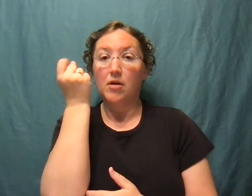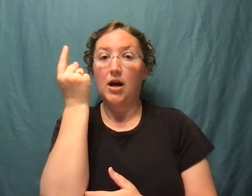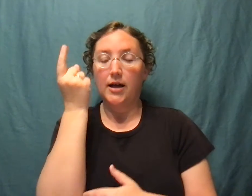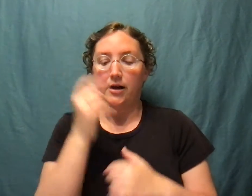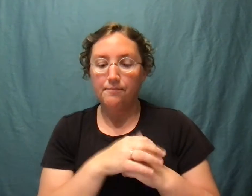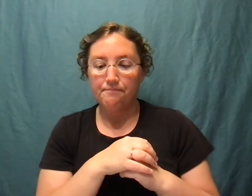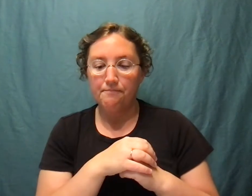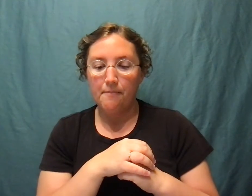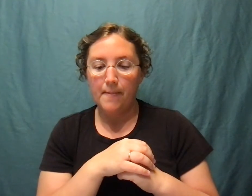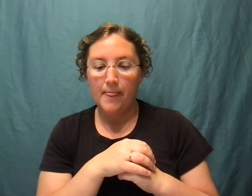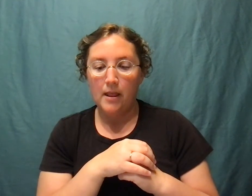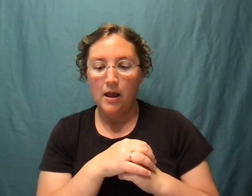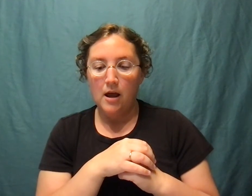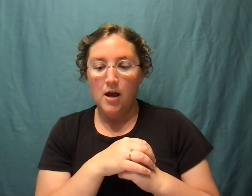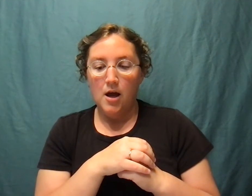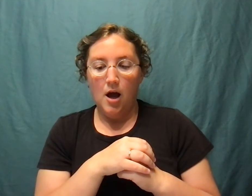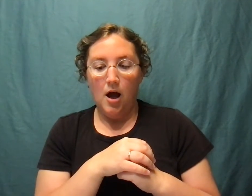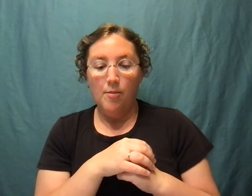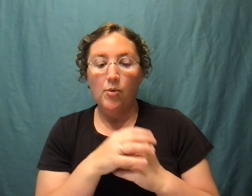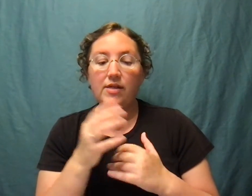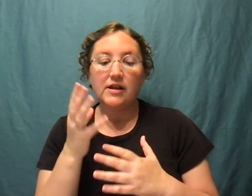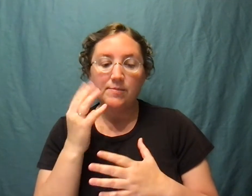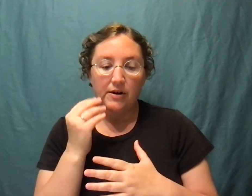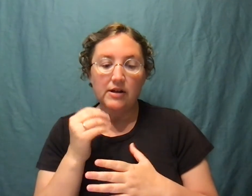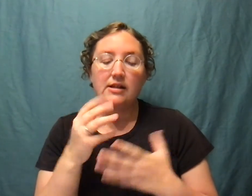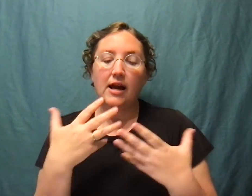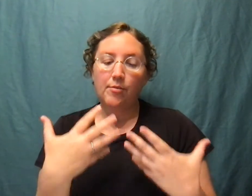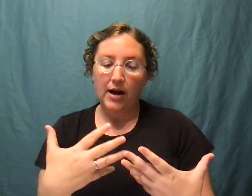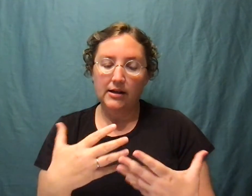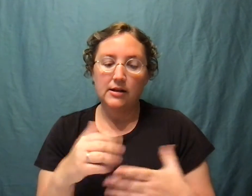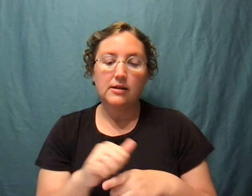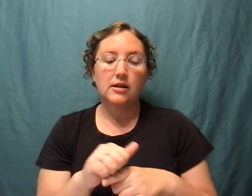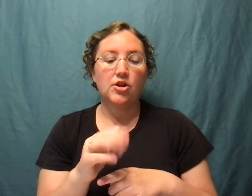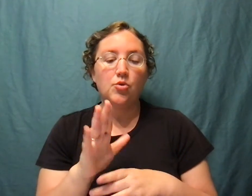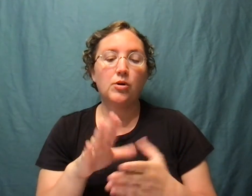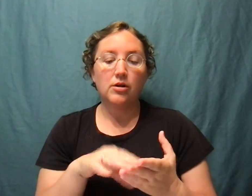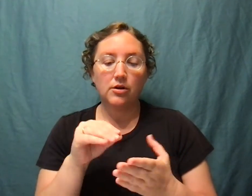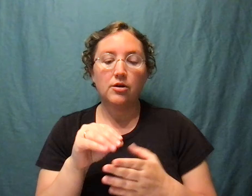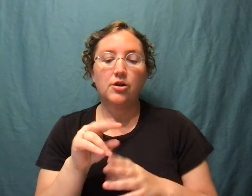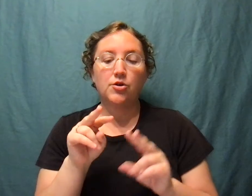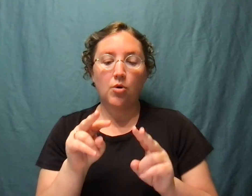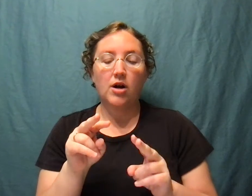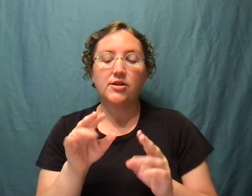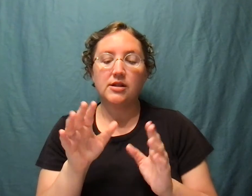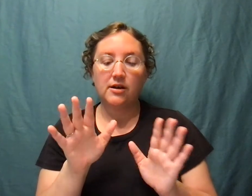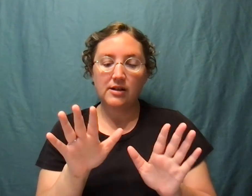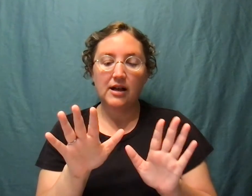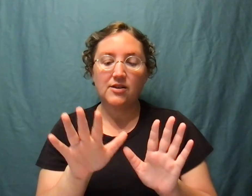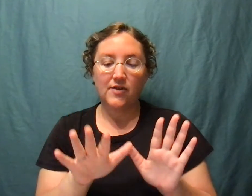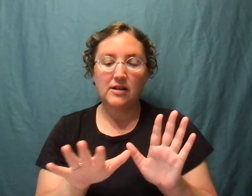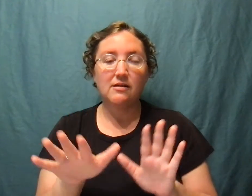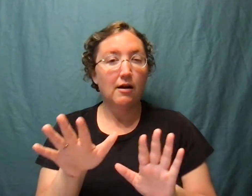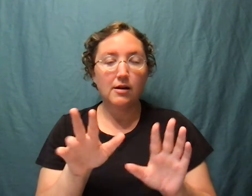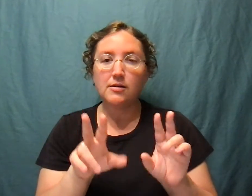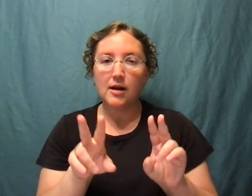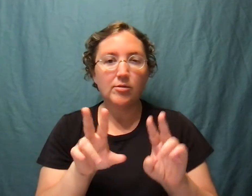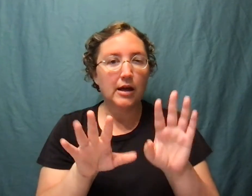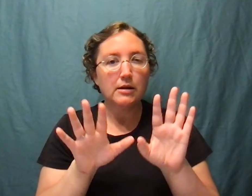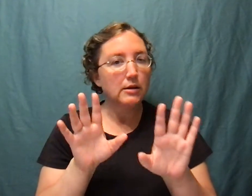get it. With experience and practice, you will learn to watch the signer's hands, face, and eyes simultaneously to